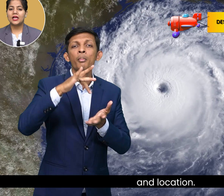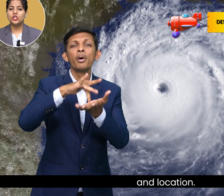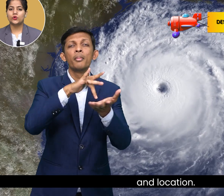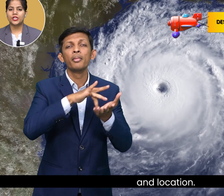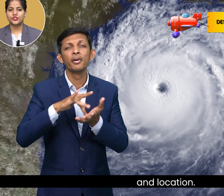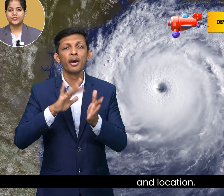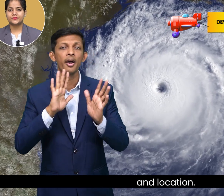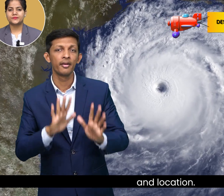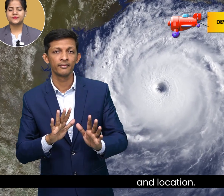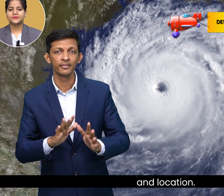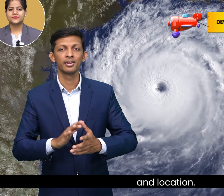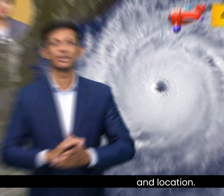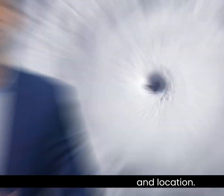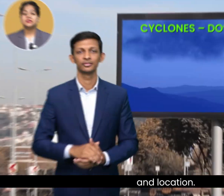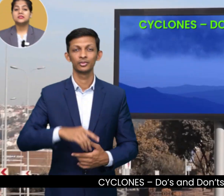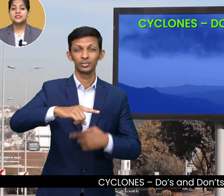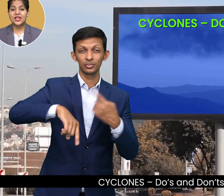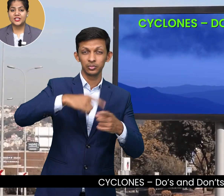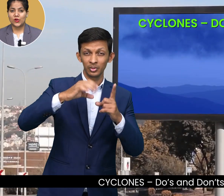and location.